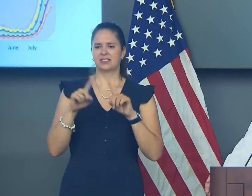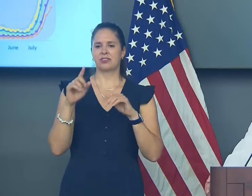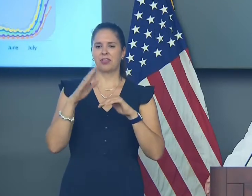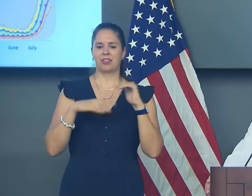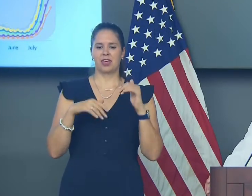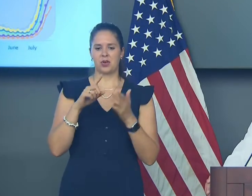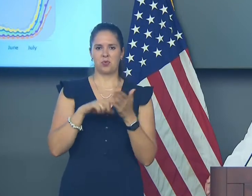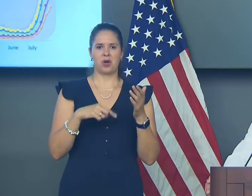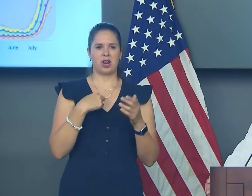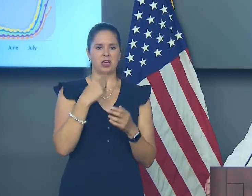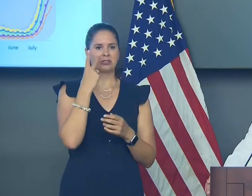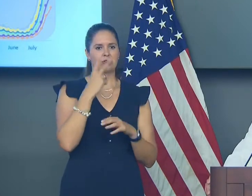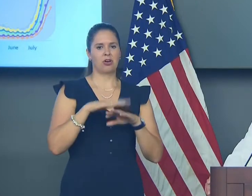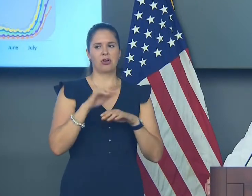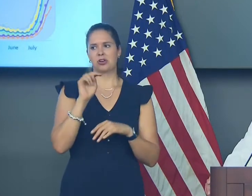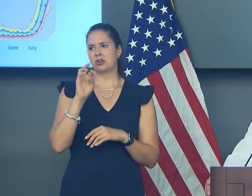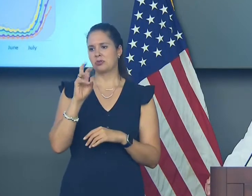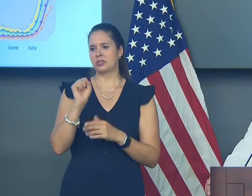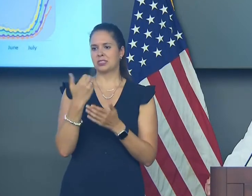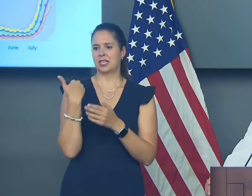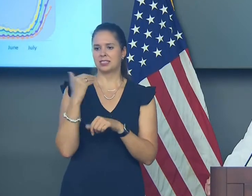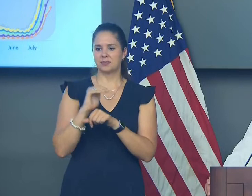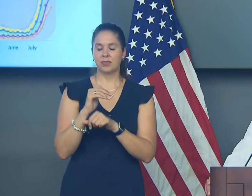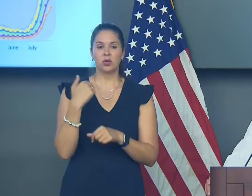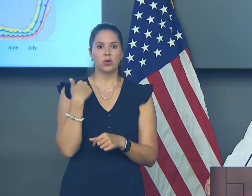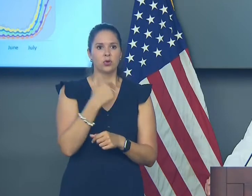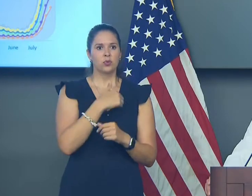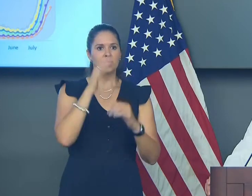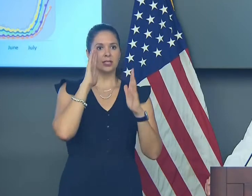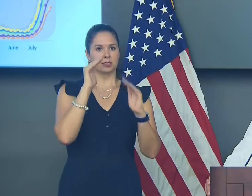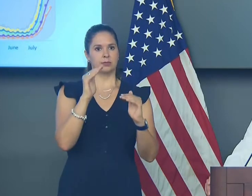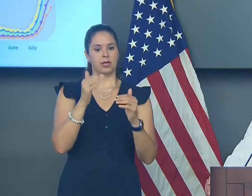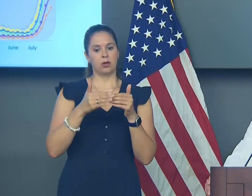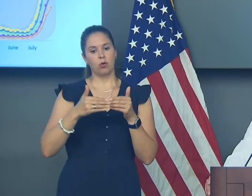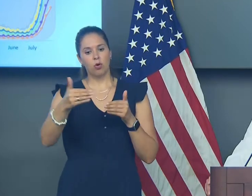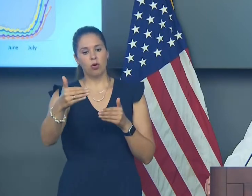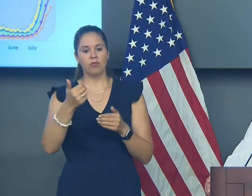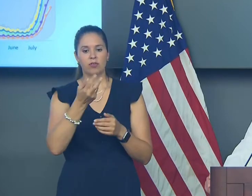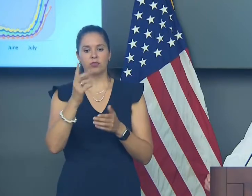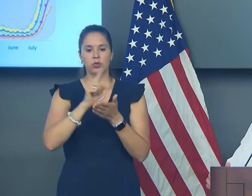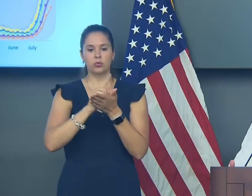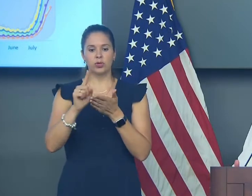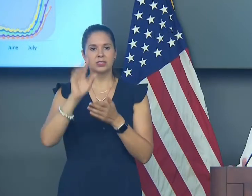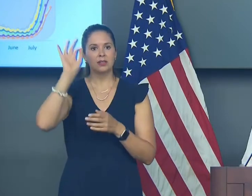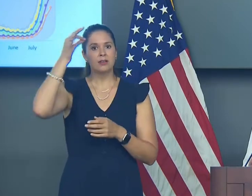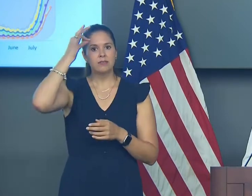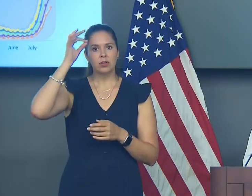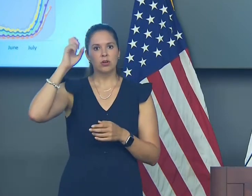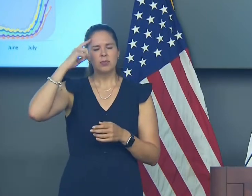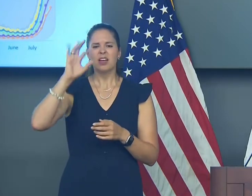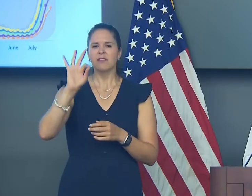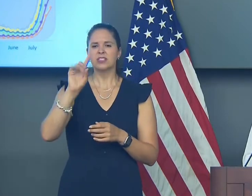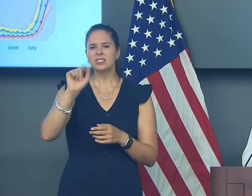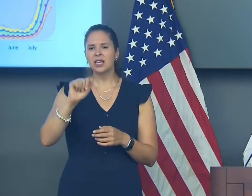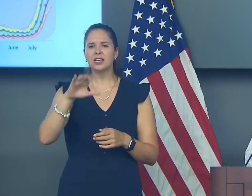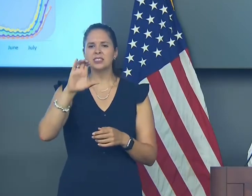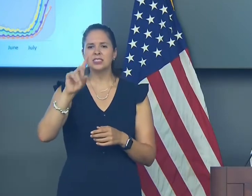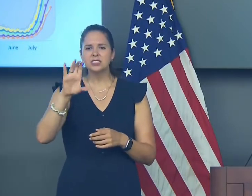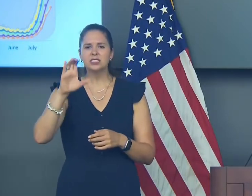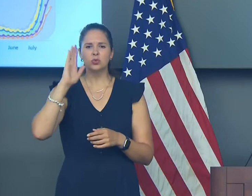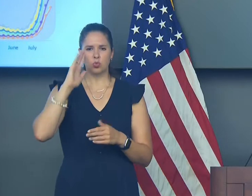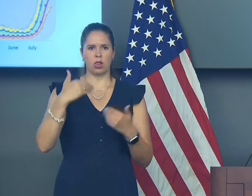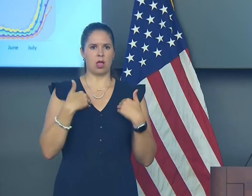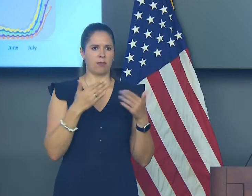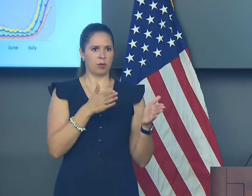what I saw in the news last night, that we expect that over the next few weeks, the federal government, the FDA, the CDC will come up